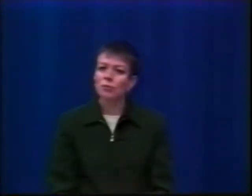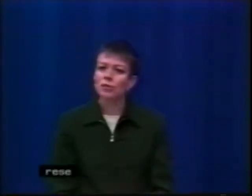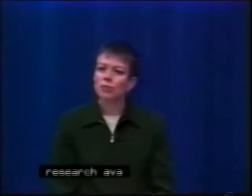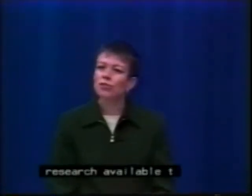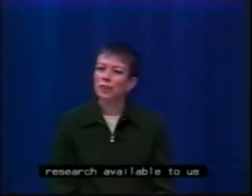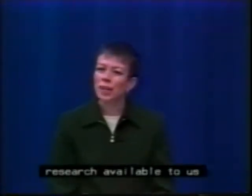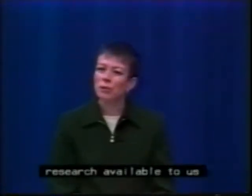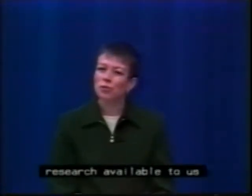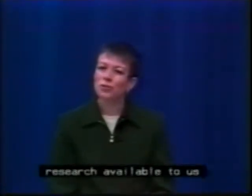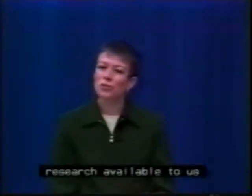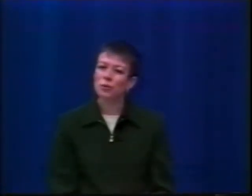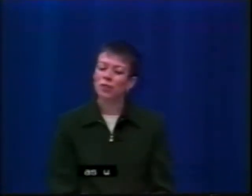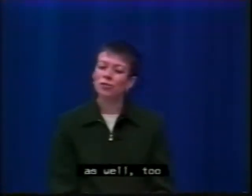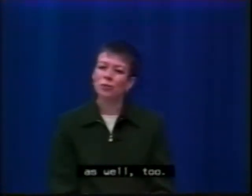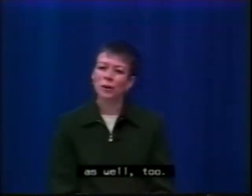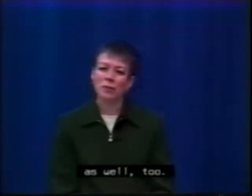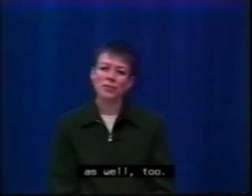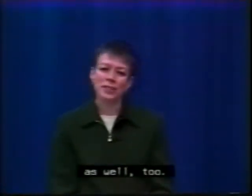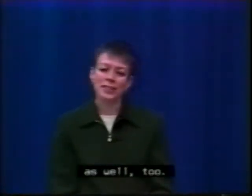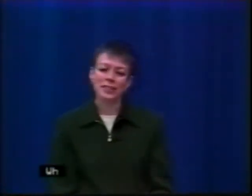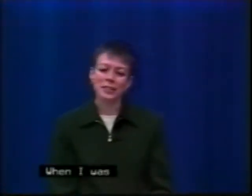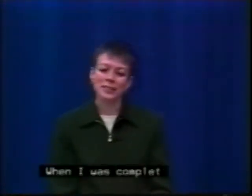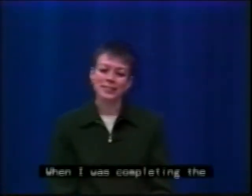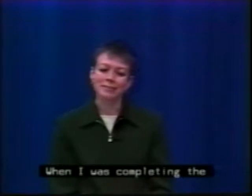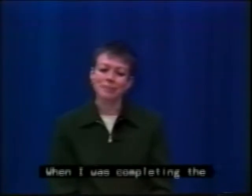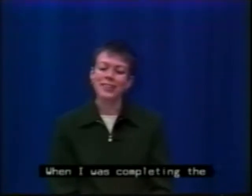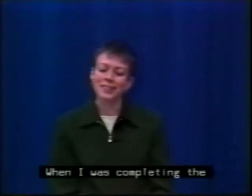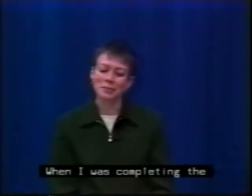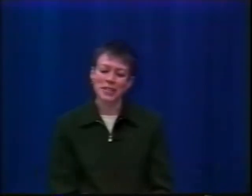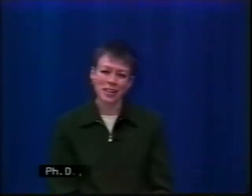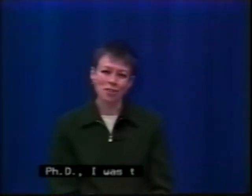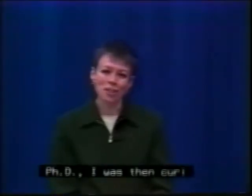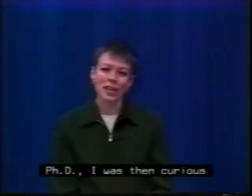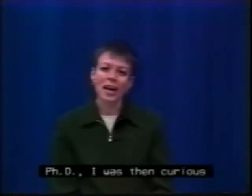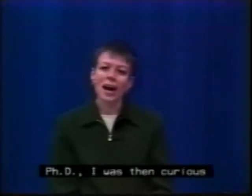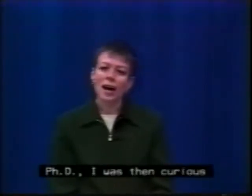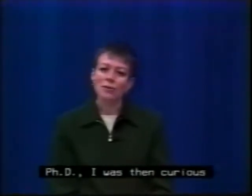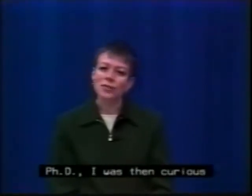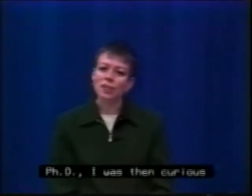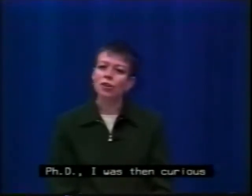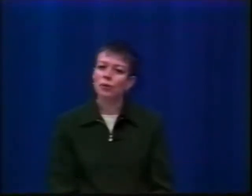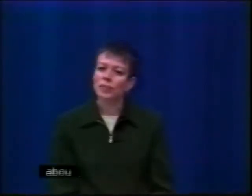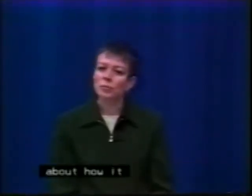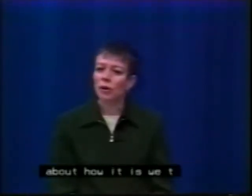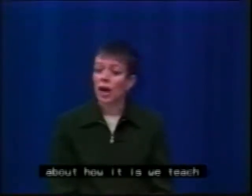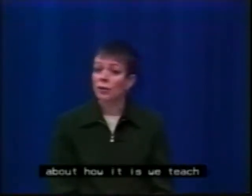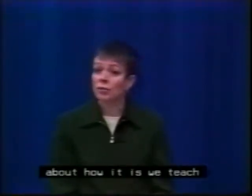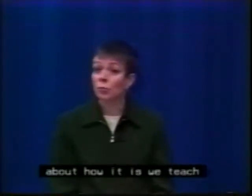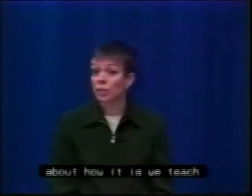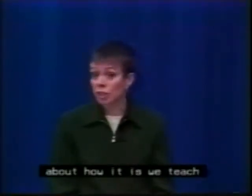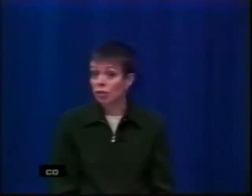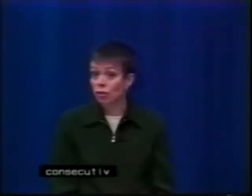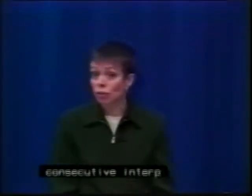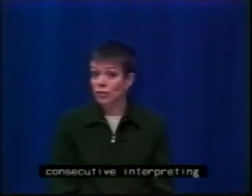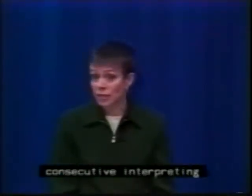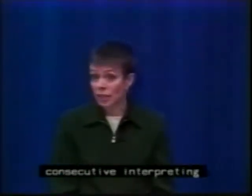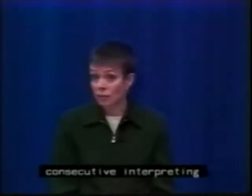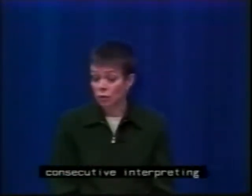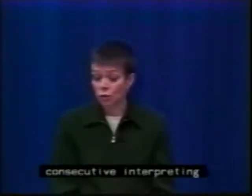other research available to us as well, too. When I was completing the PhD, I was then curious about how it is we teach consecutive